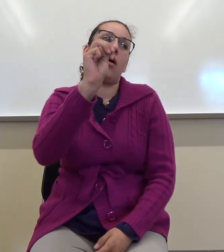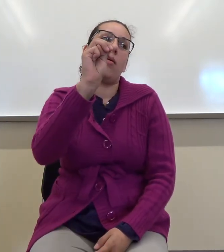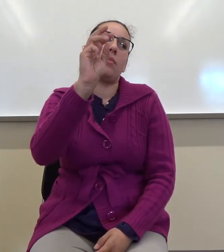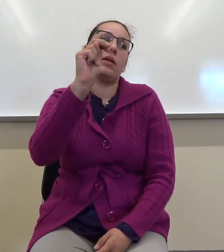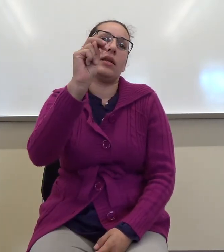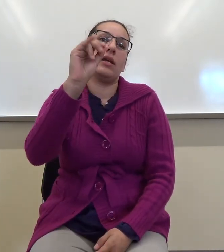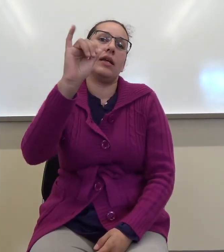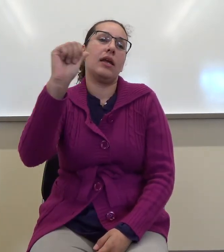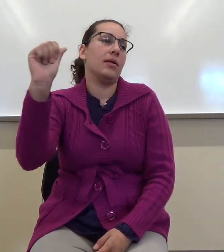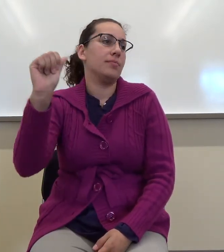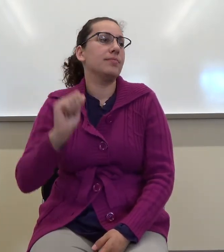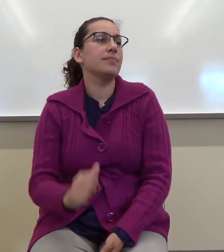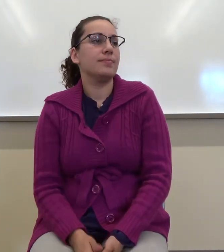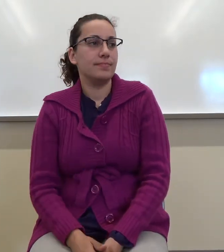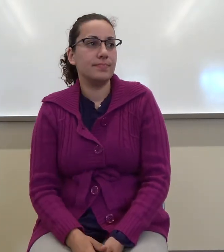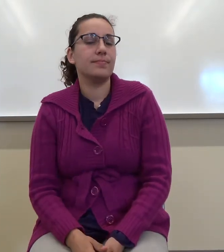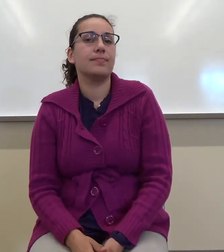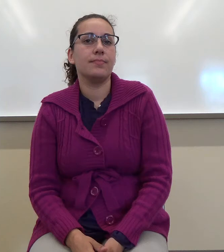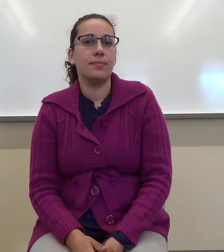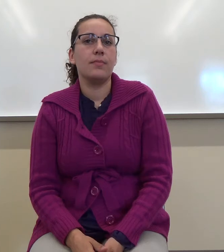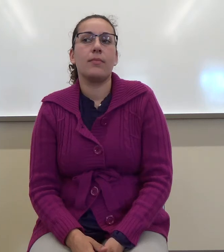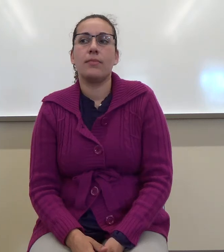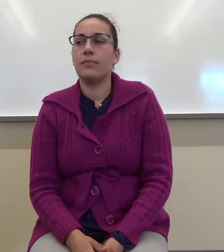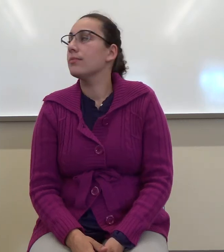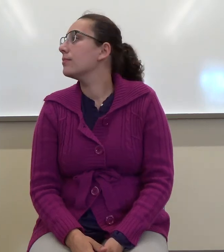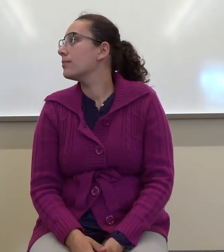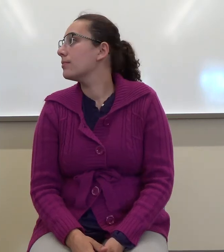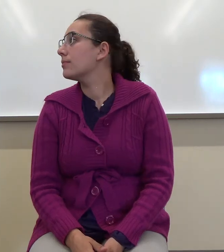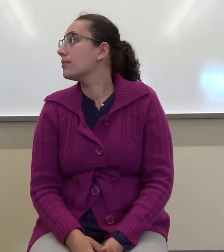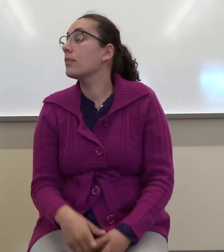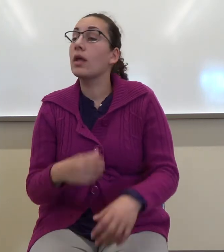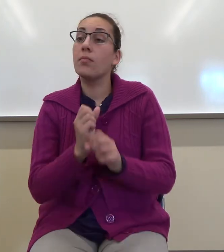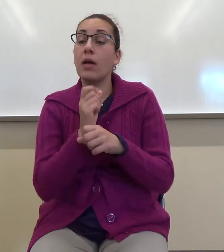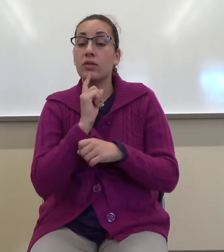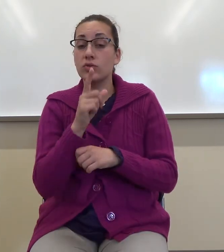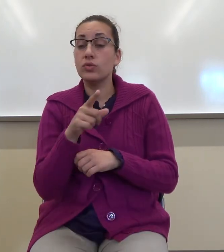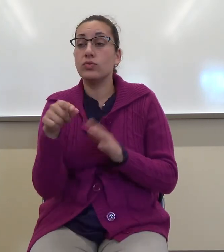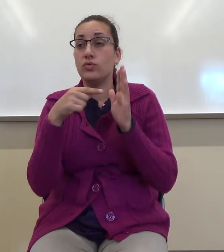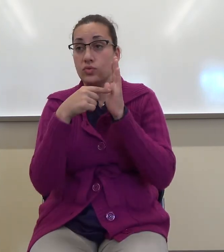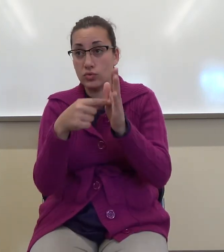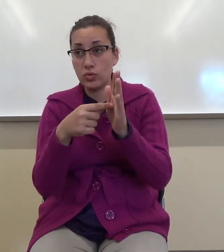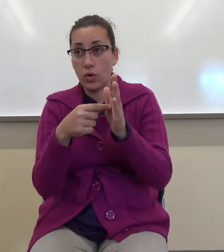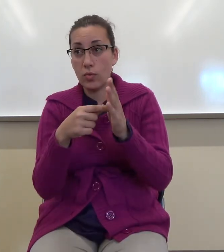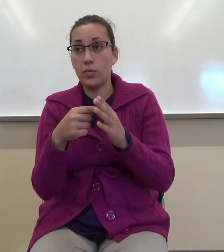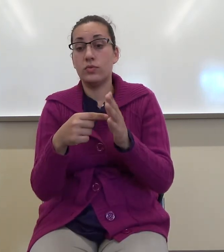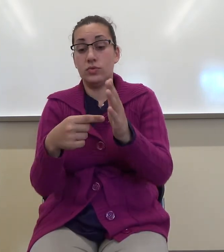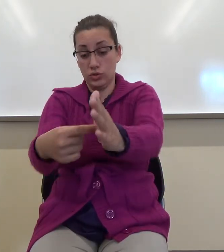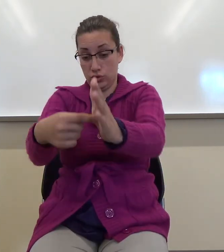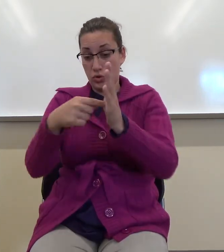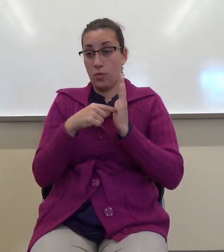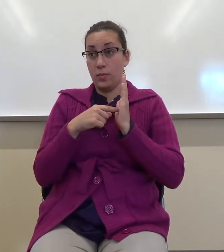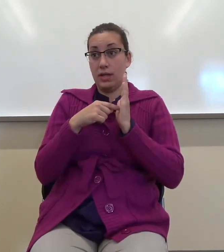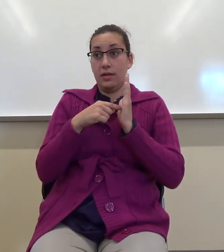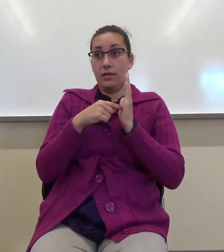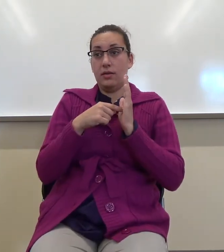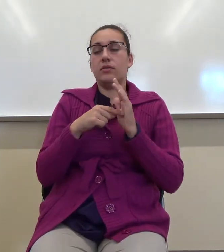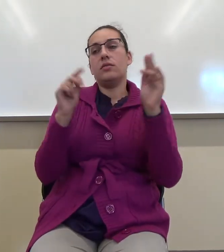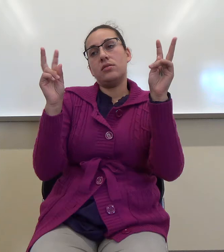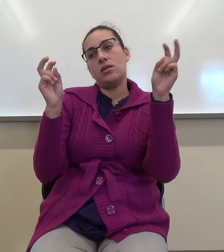saying. Make sure that you indicate that you see what the topic is. What is it telling me about the topic? What's the